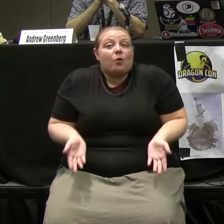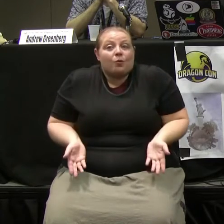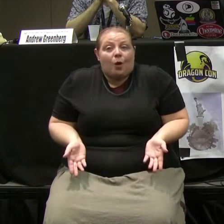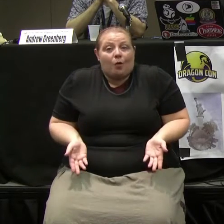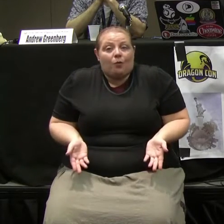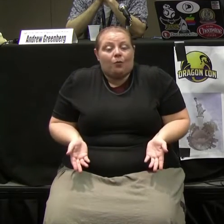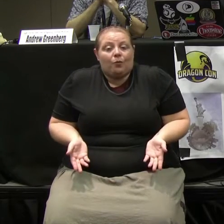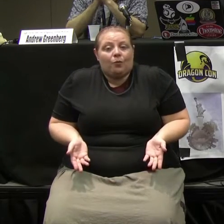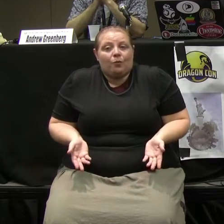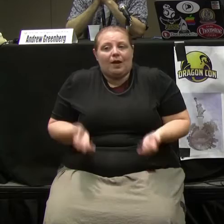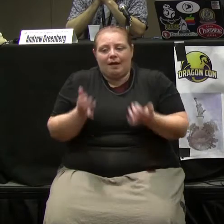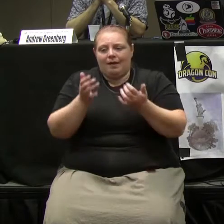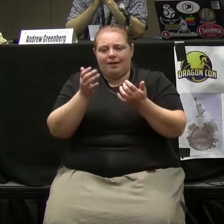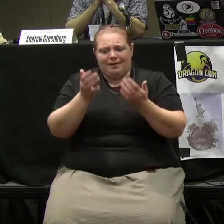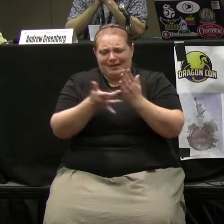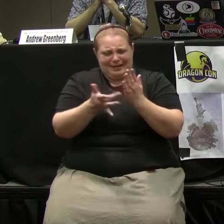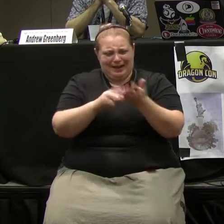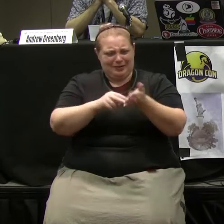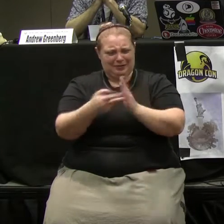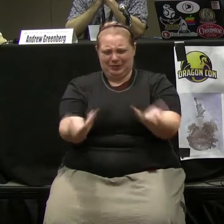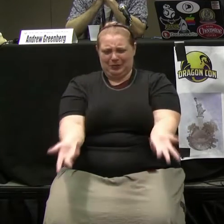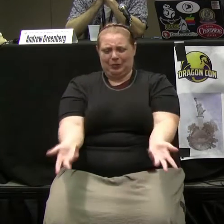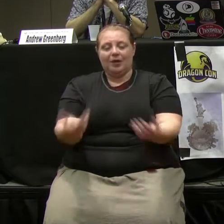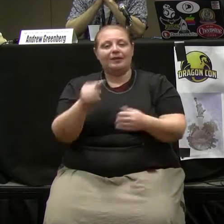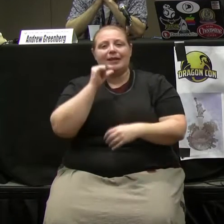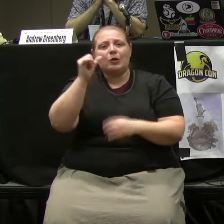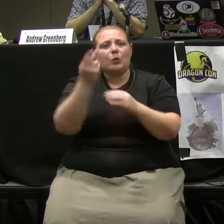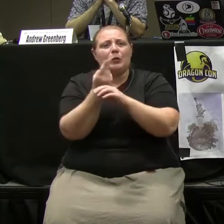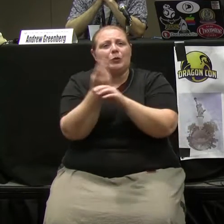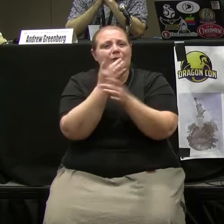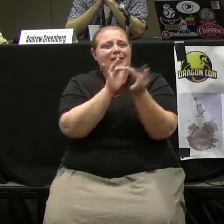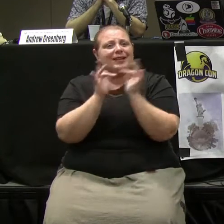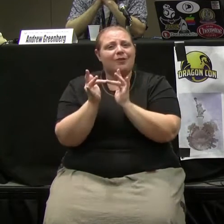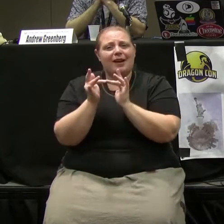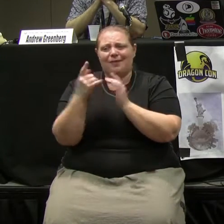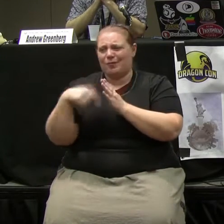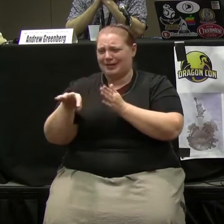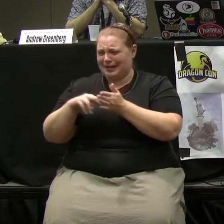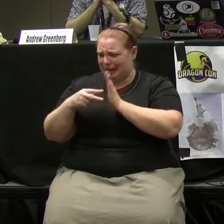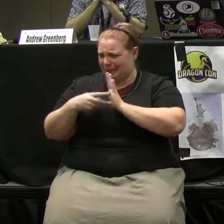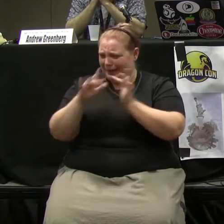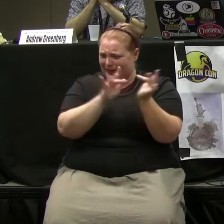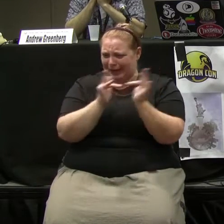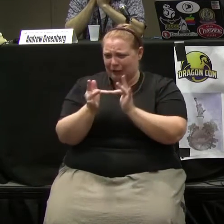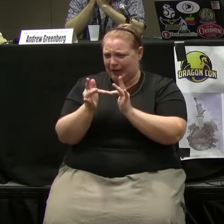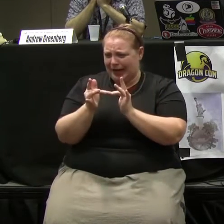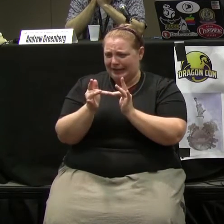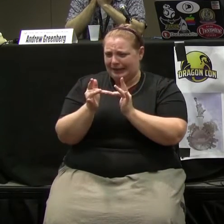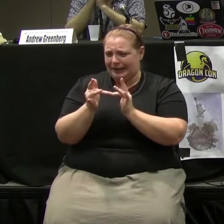they're doing. They don't know what it is. They don't use the internet. What is the internet?